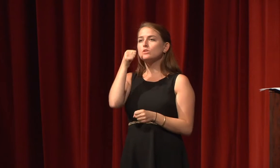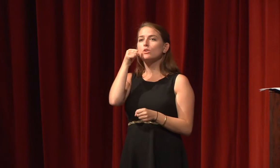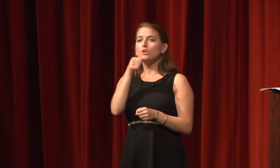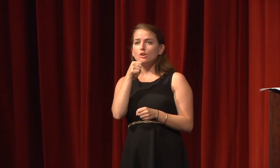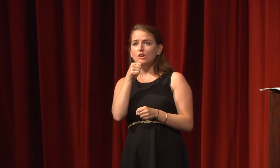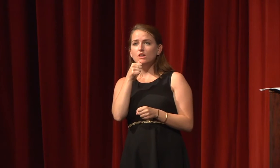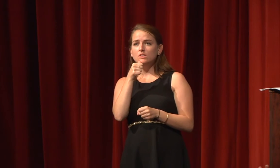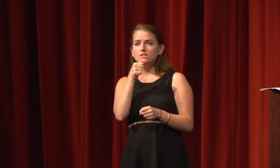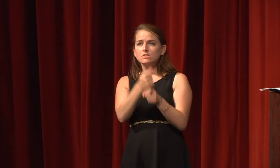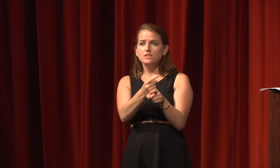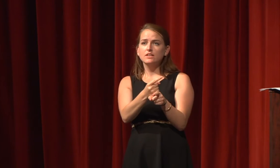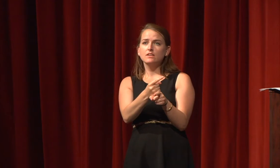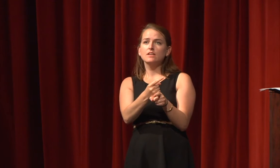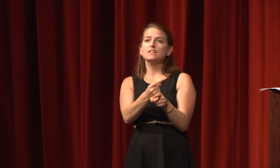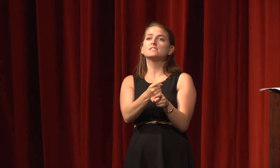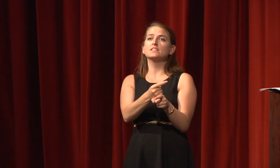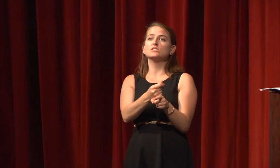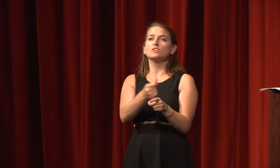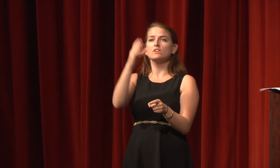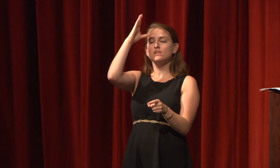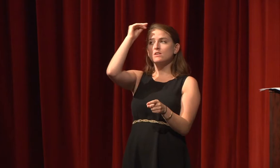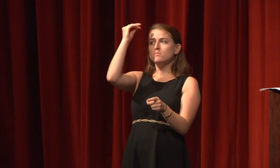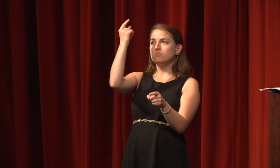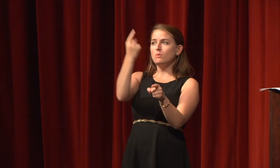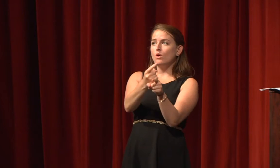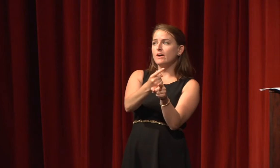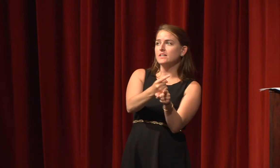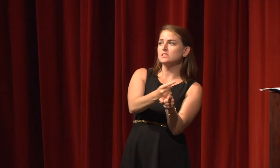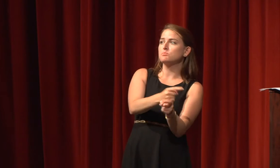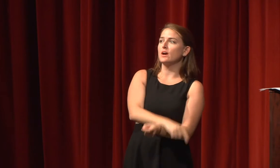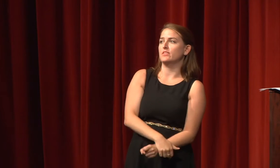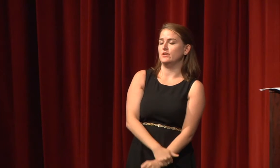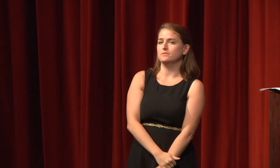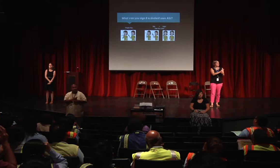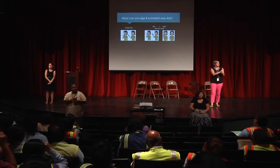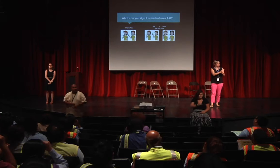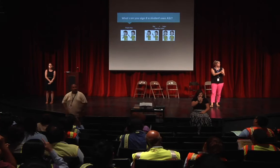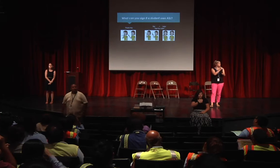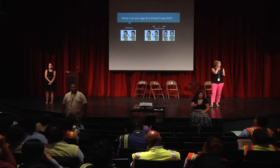So girl is sister, boy is brother.